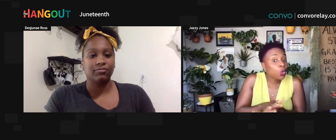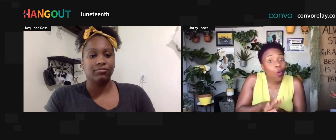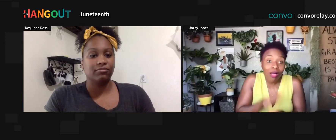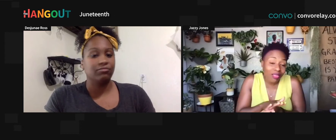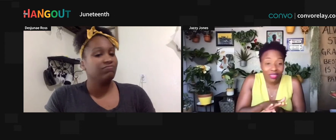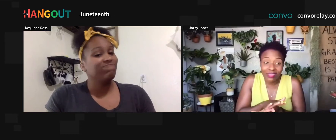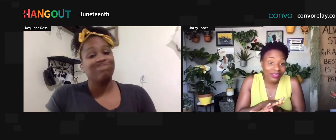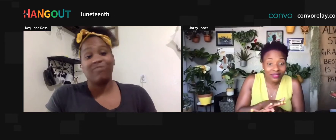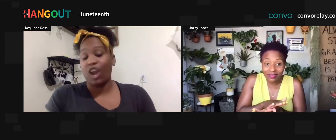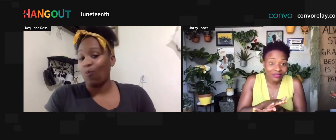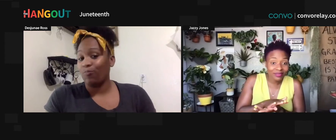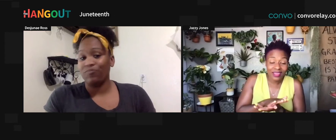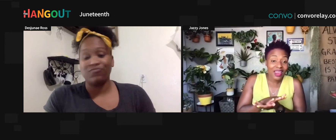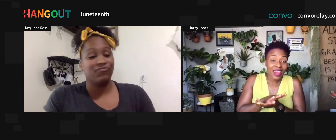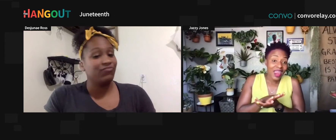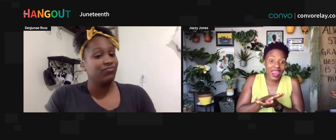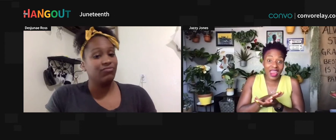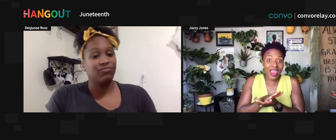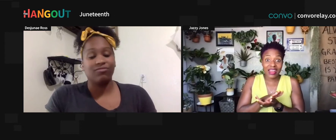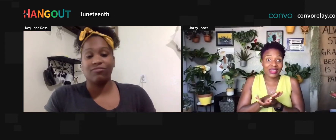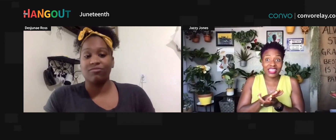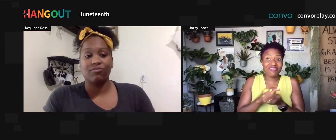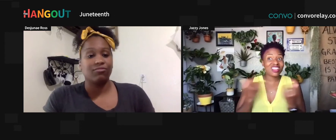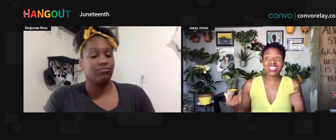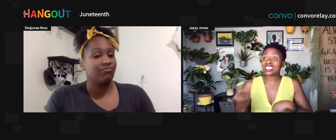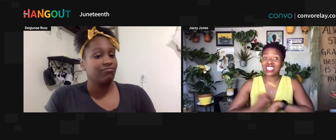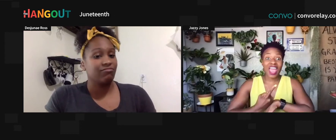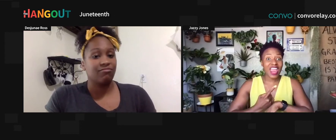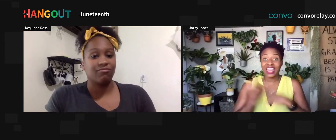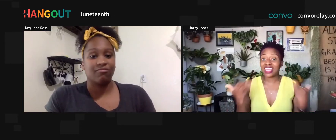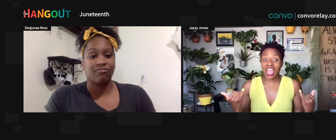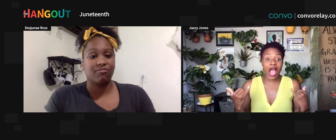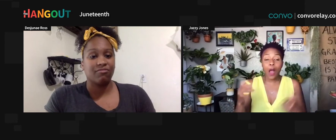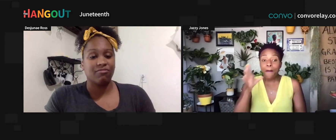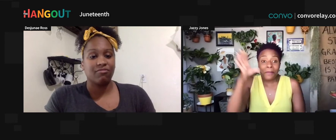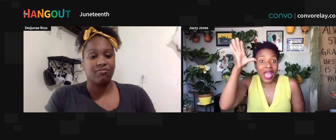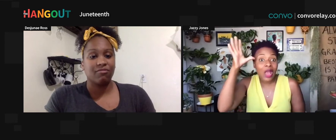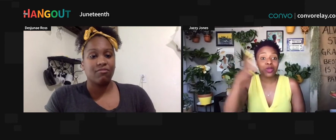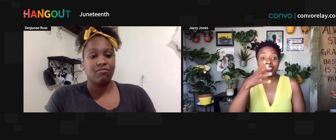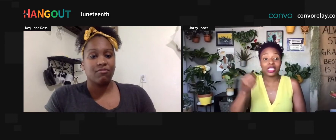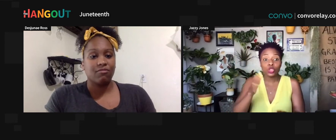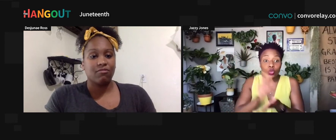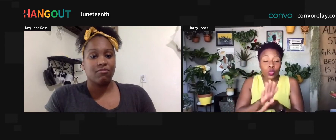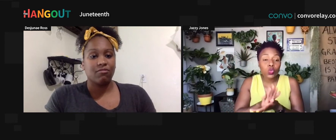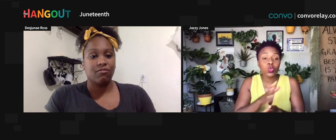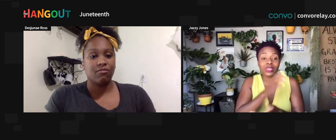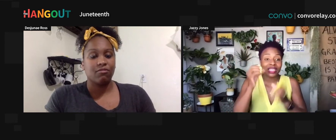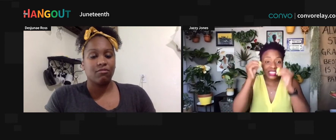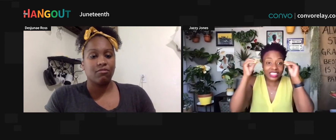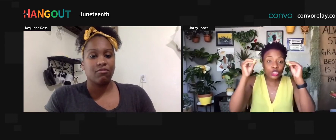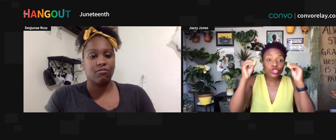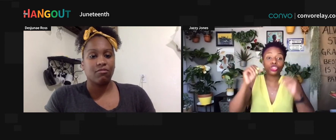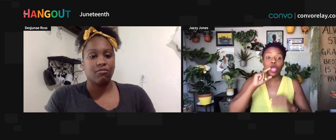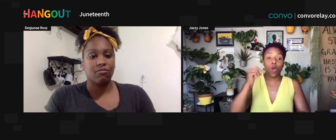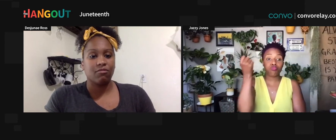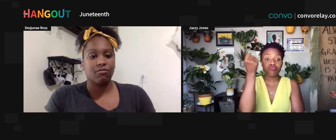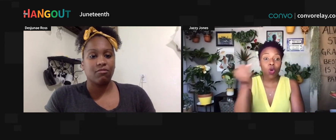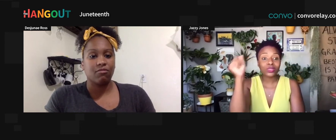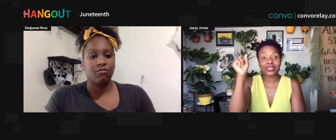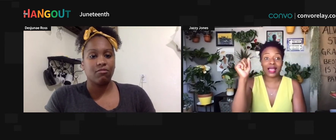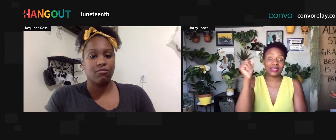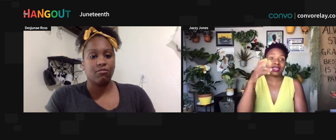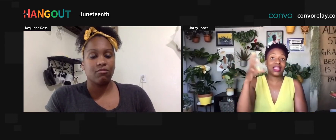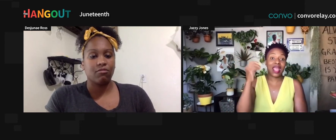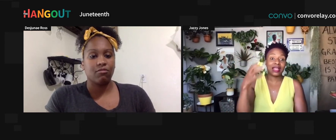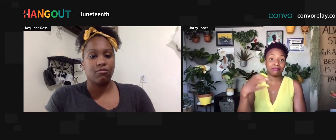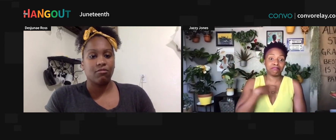do because I did not learn what I know now in school. And these days, parents